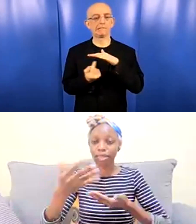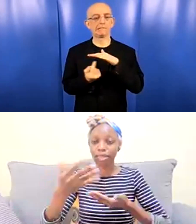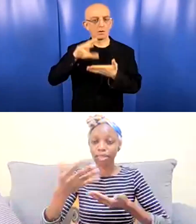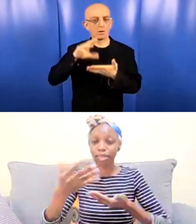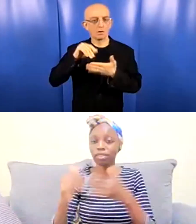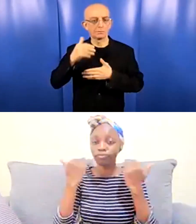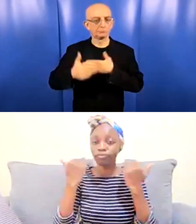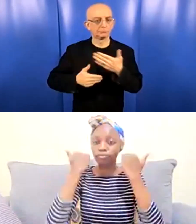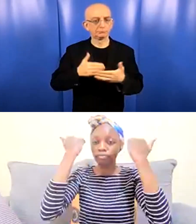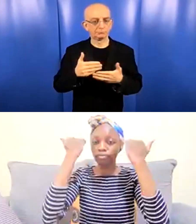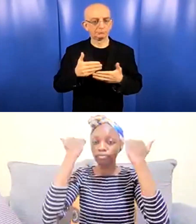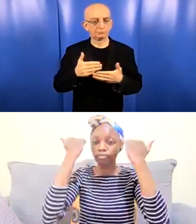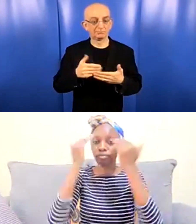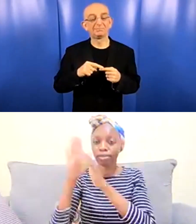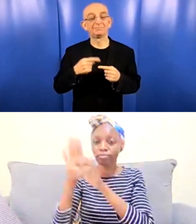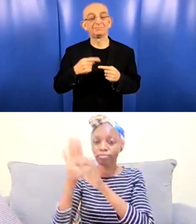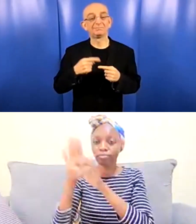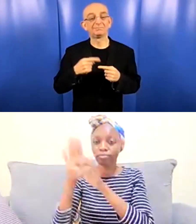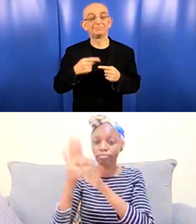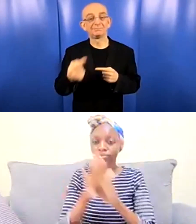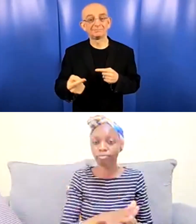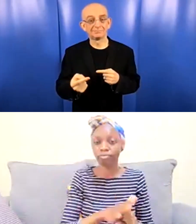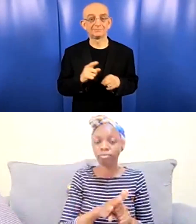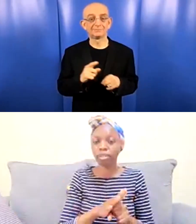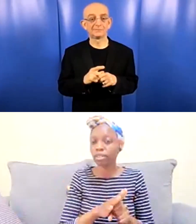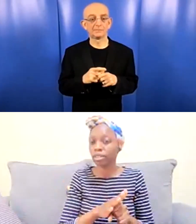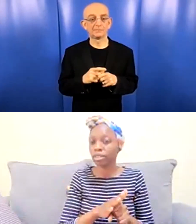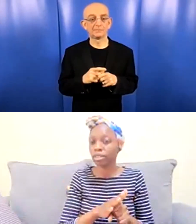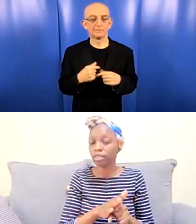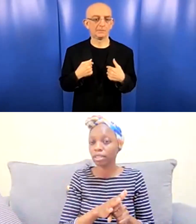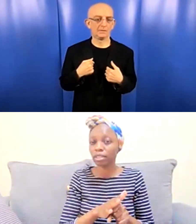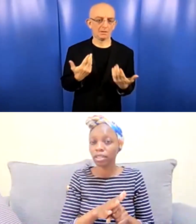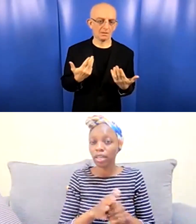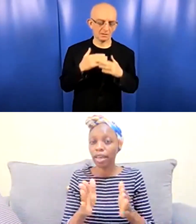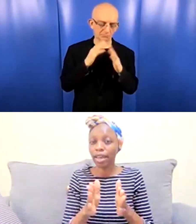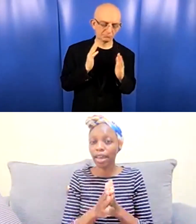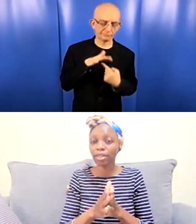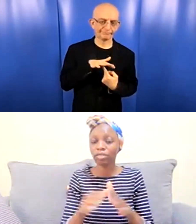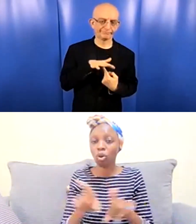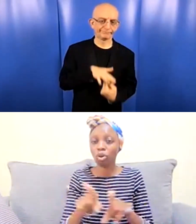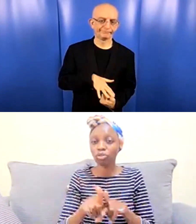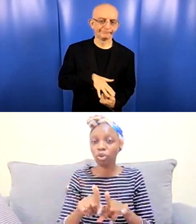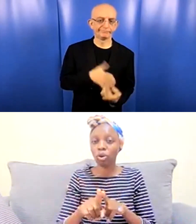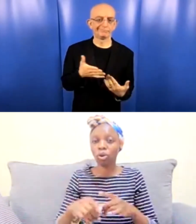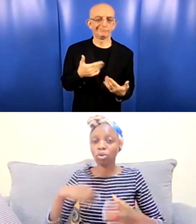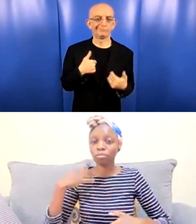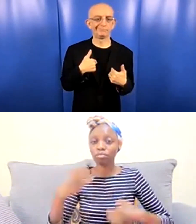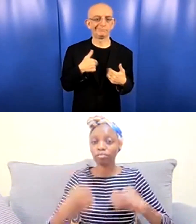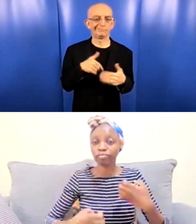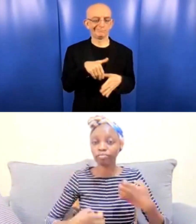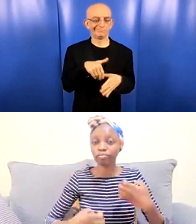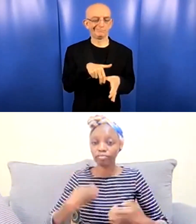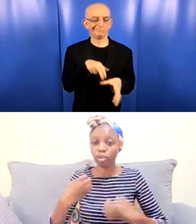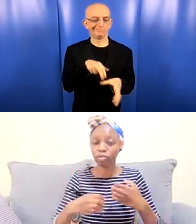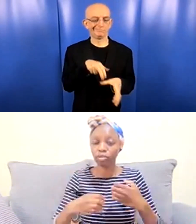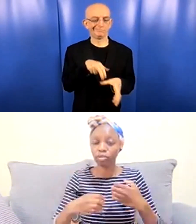depression and exclusion and reduce social and emotional development